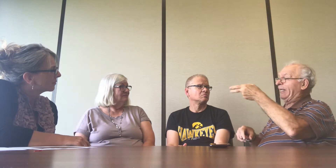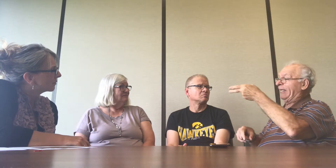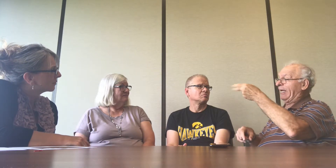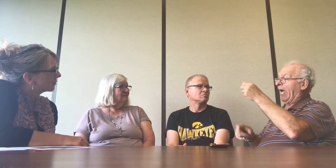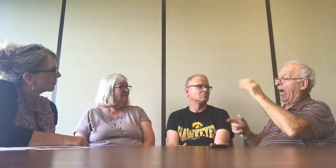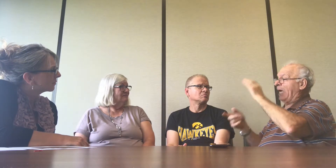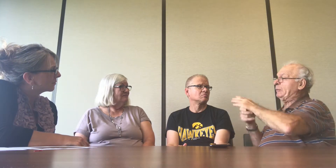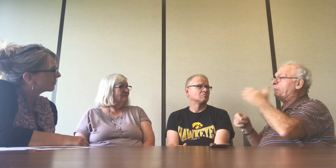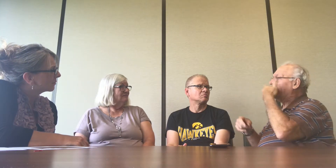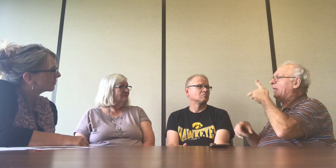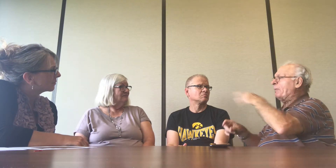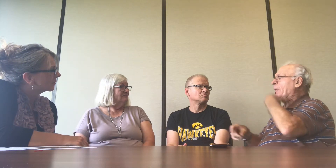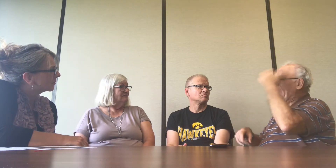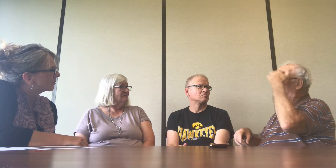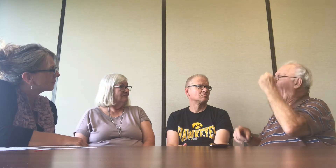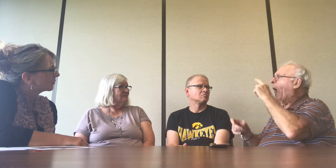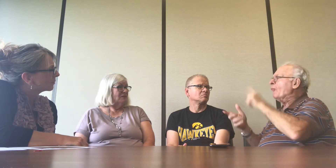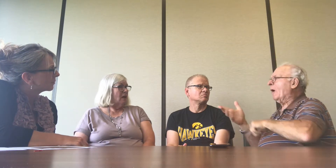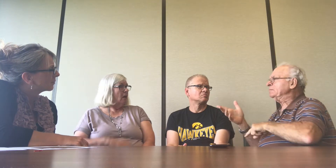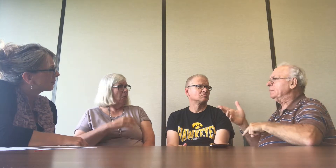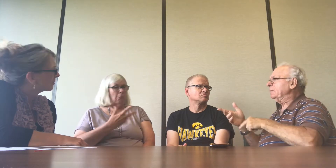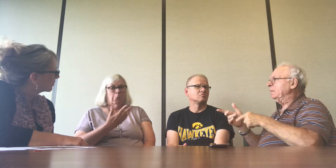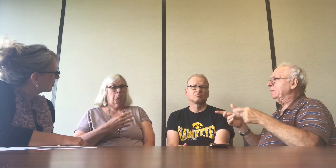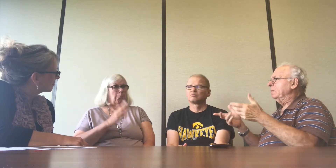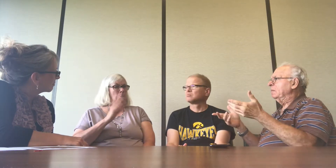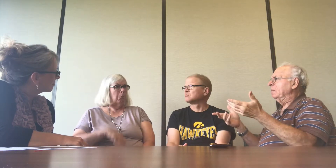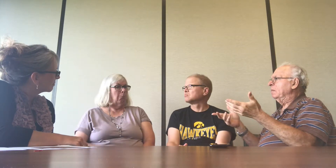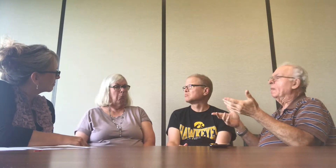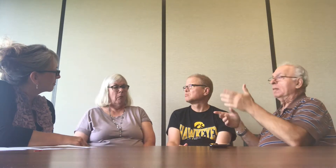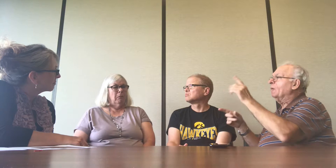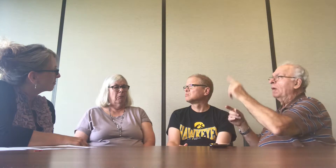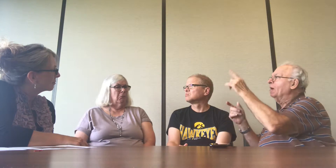they're telling the son where they're going, but is the son